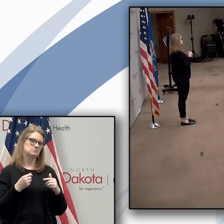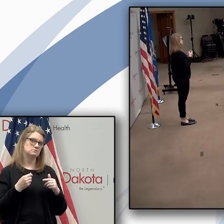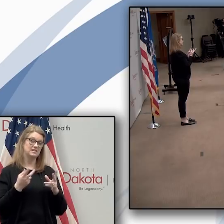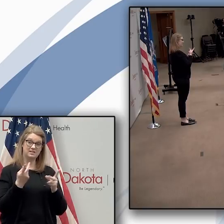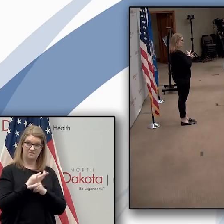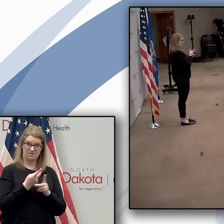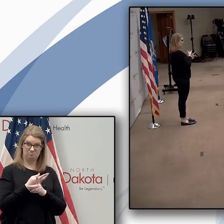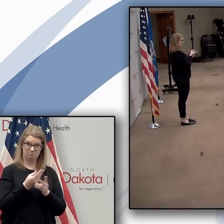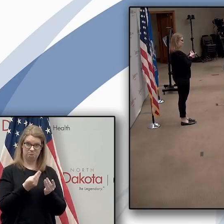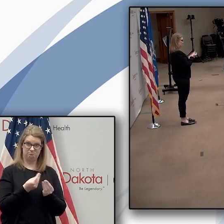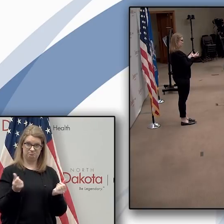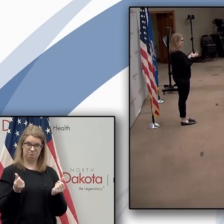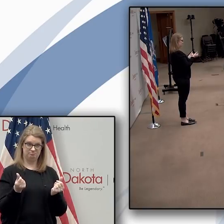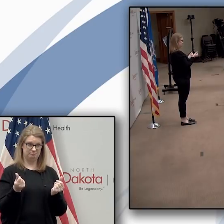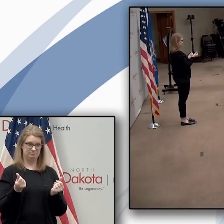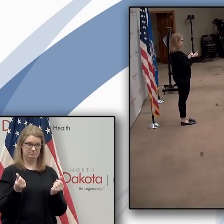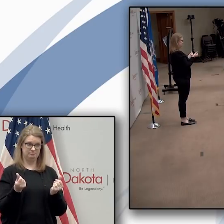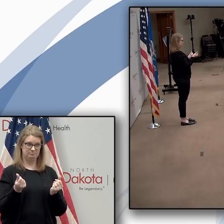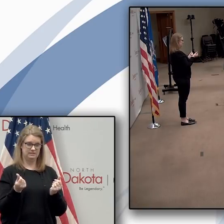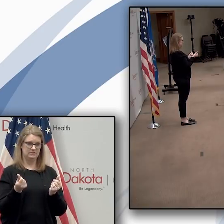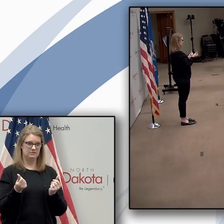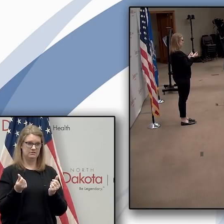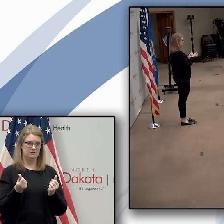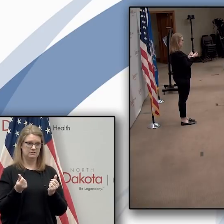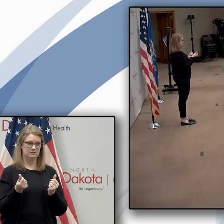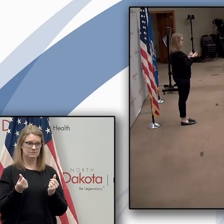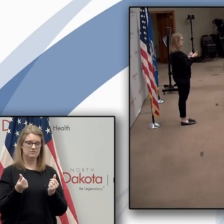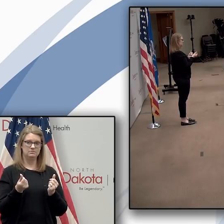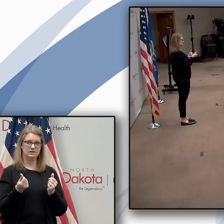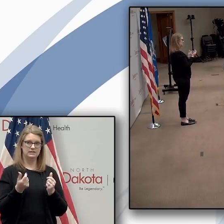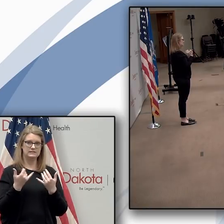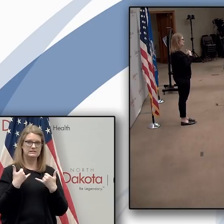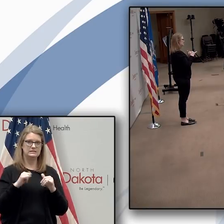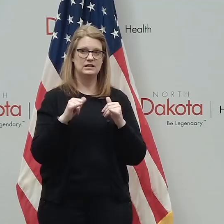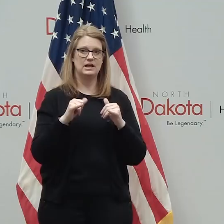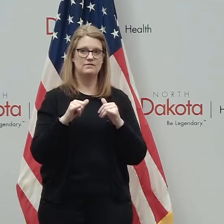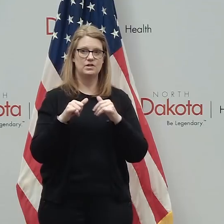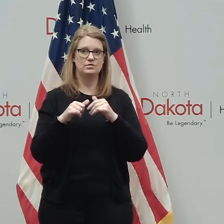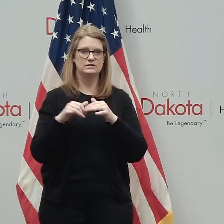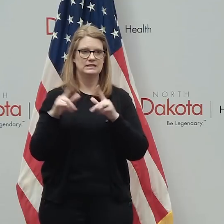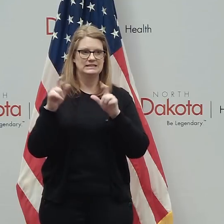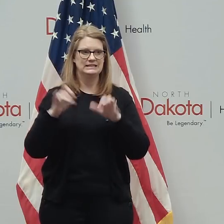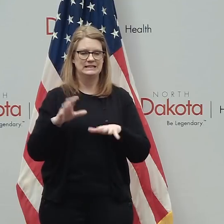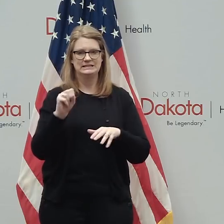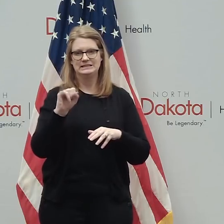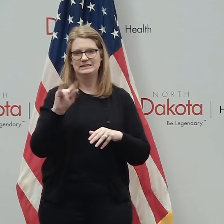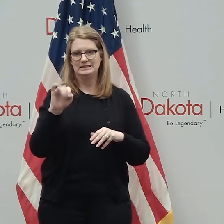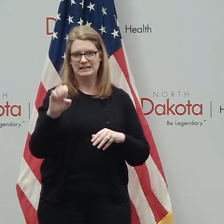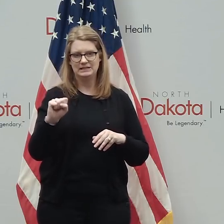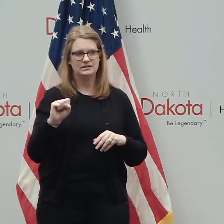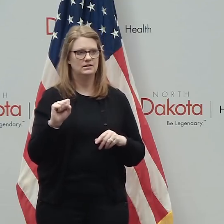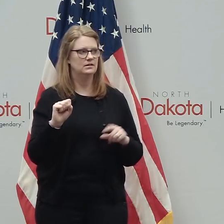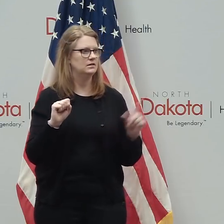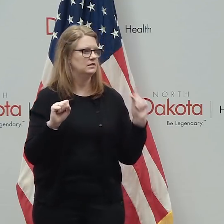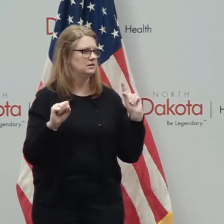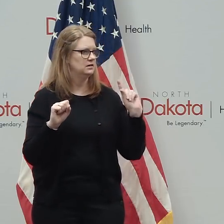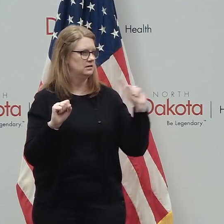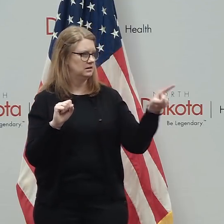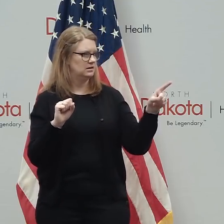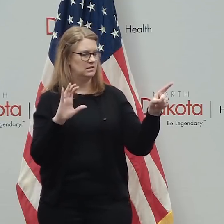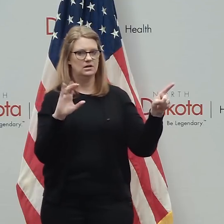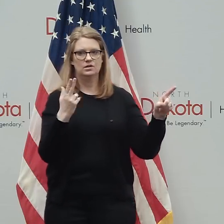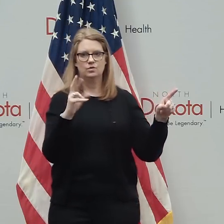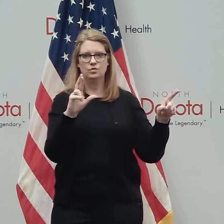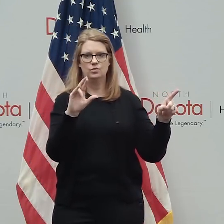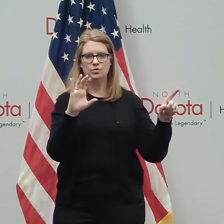care of so that there could be those mobile tests again? Well, I've got Christy here from the